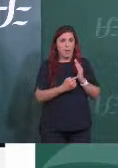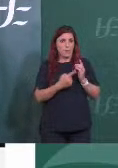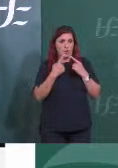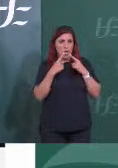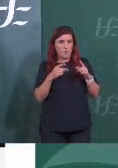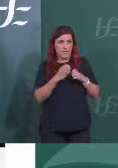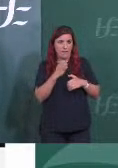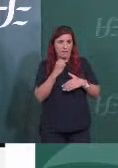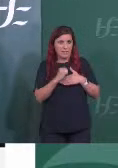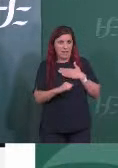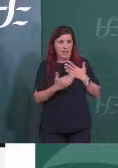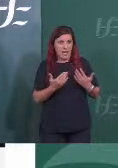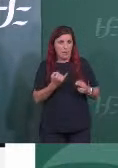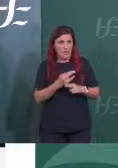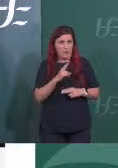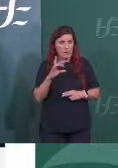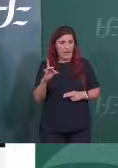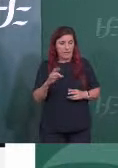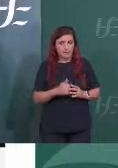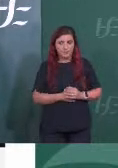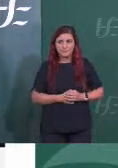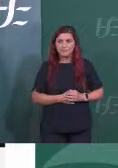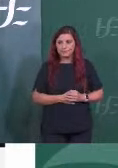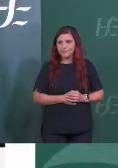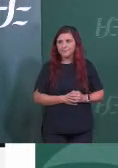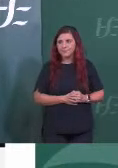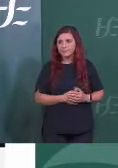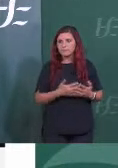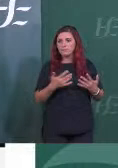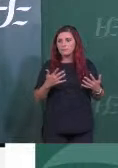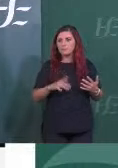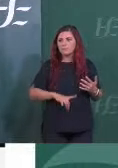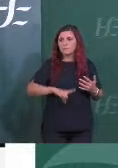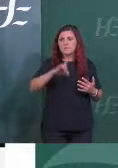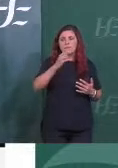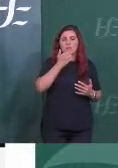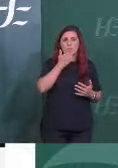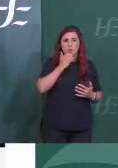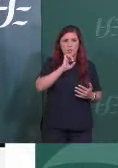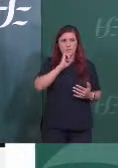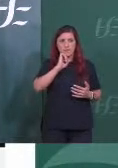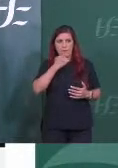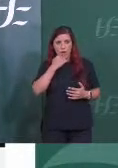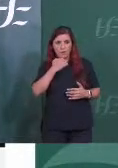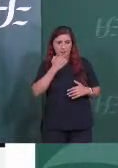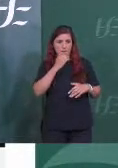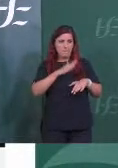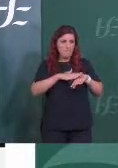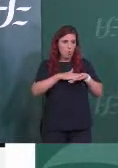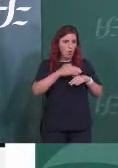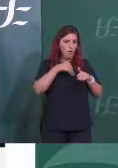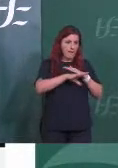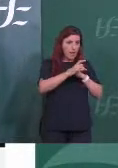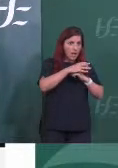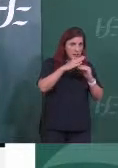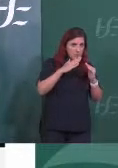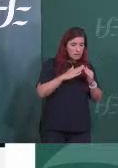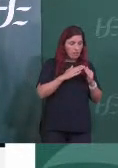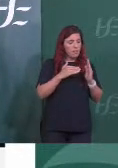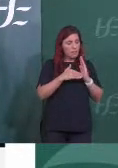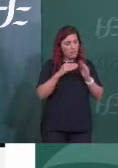remains transmissibility high, infection severity, probably increased hospitalization, but hard to say it's more increased than